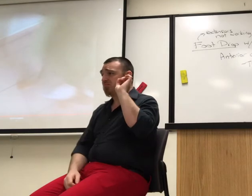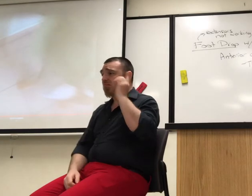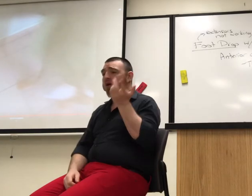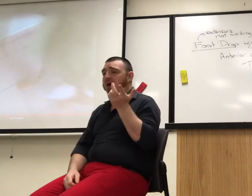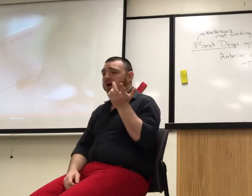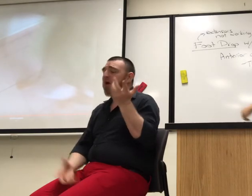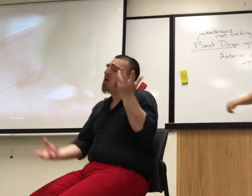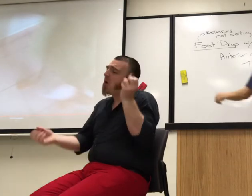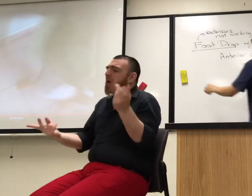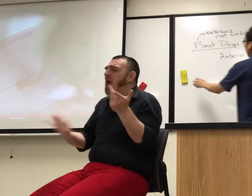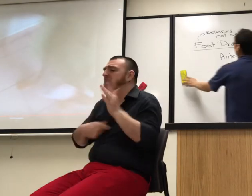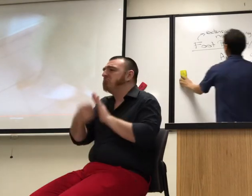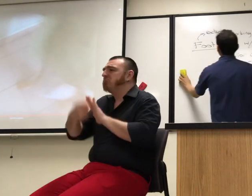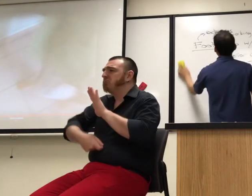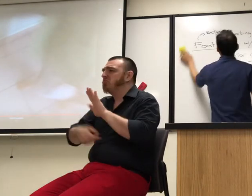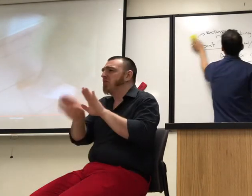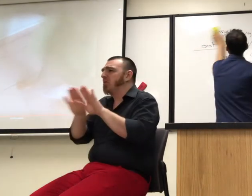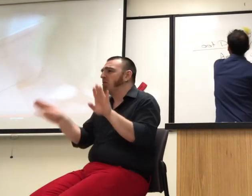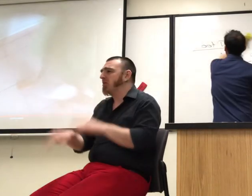Okay.